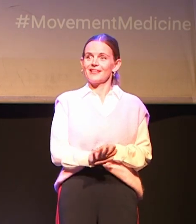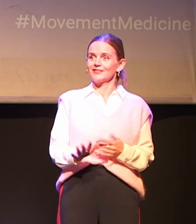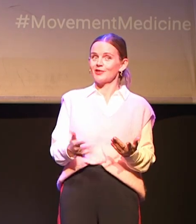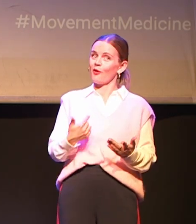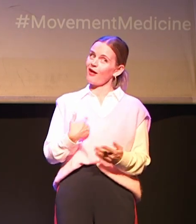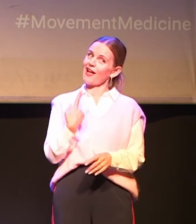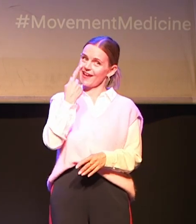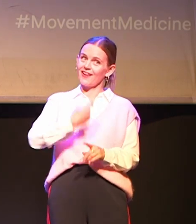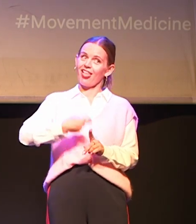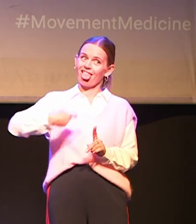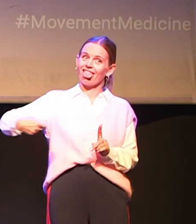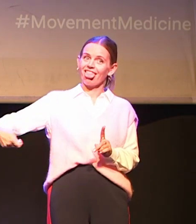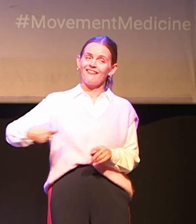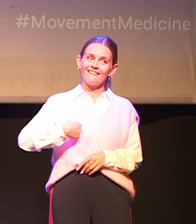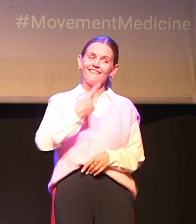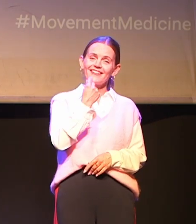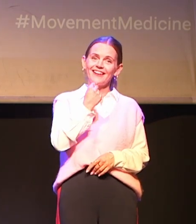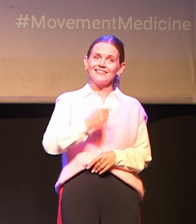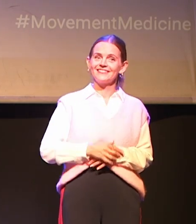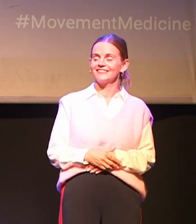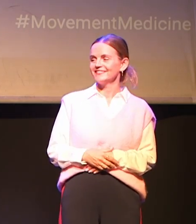we be talking. You know what I mean?